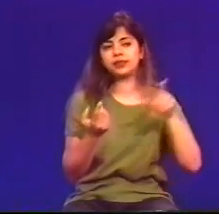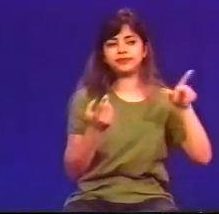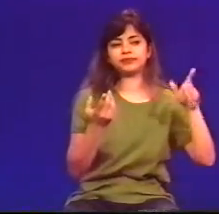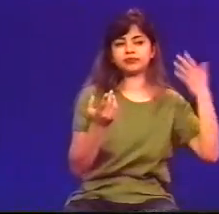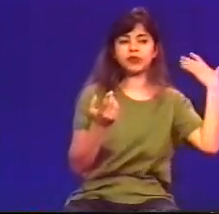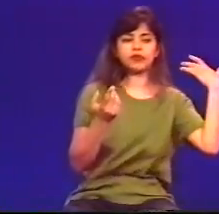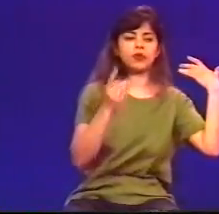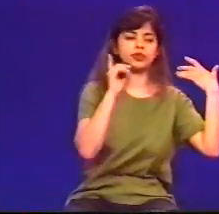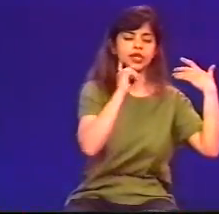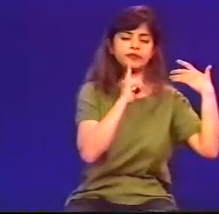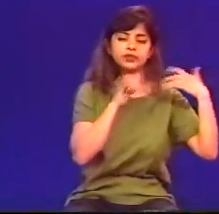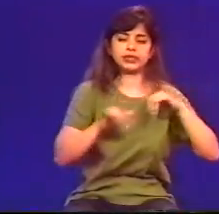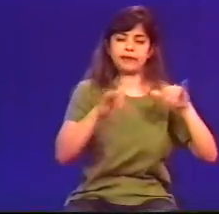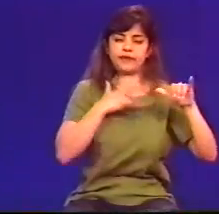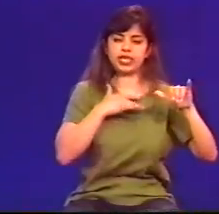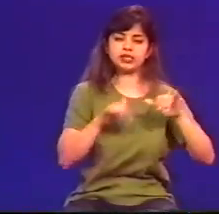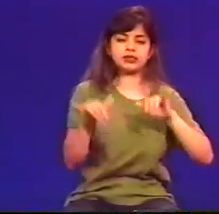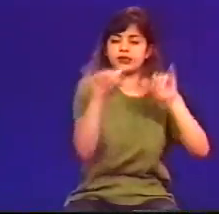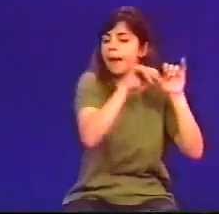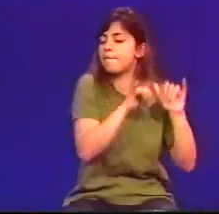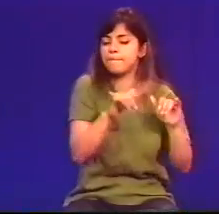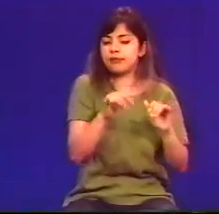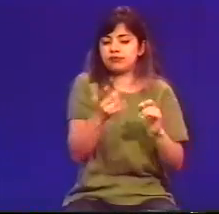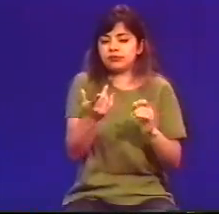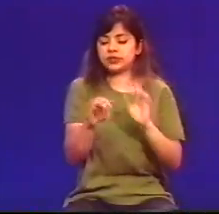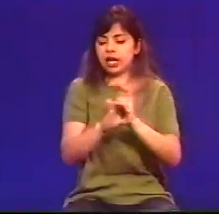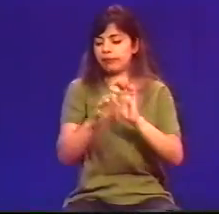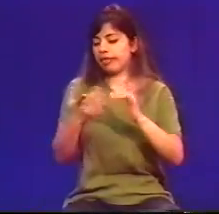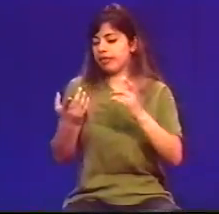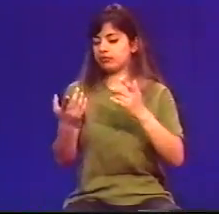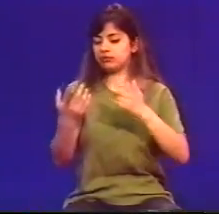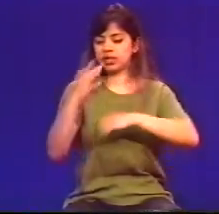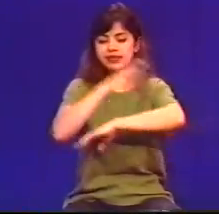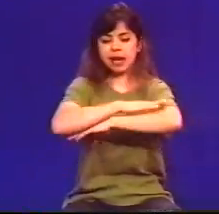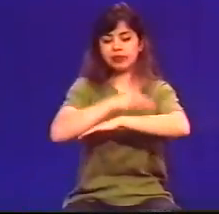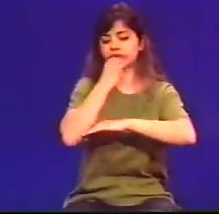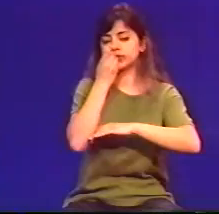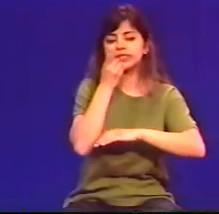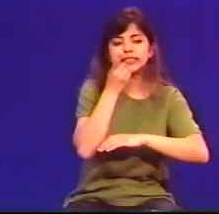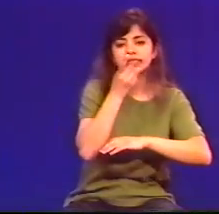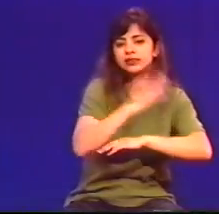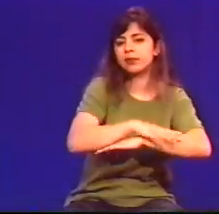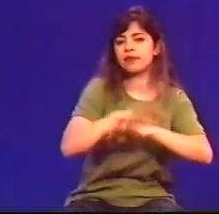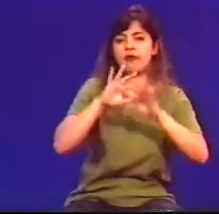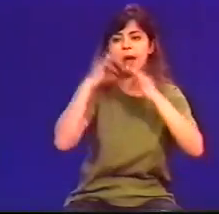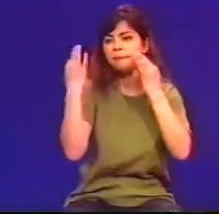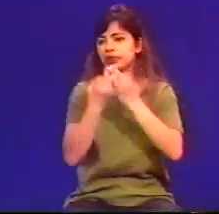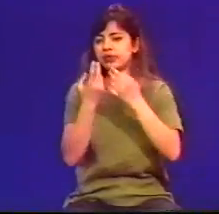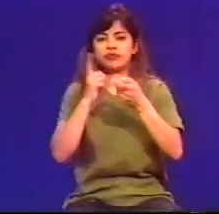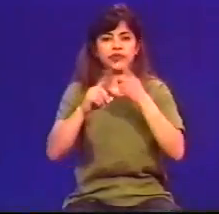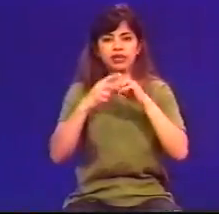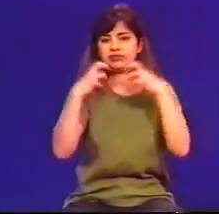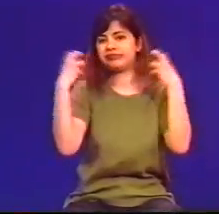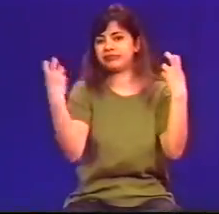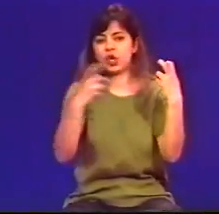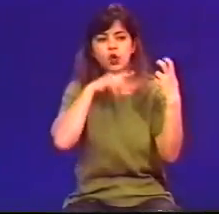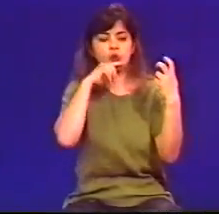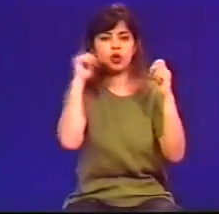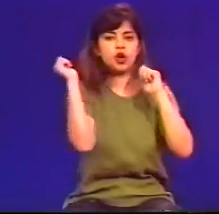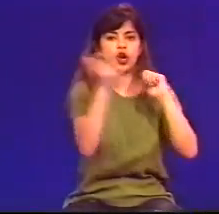One of the things I'm sure many American deaf people can relate with as well is the all too common story of being the only deaf person